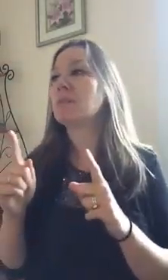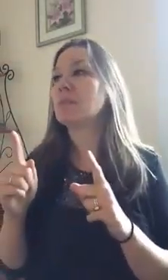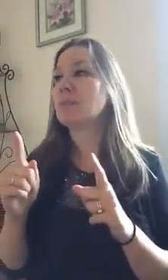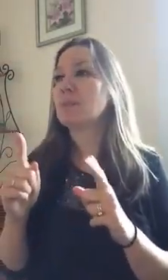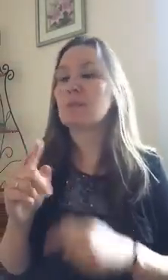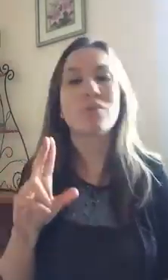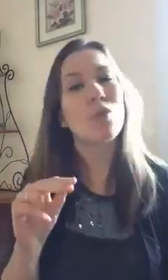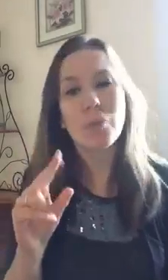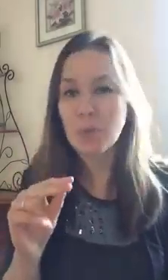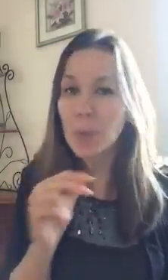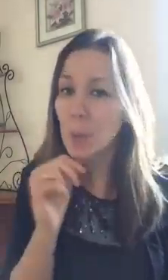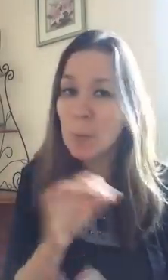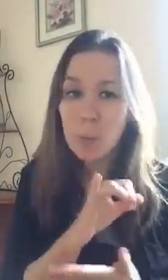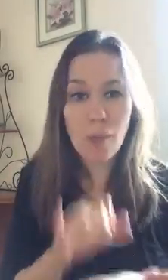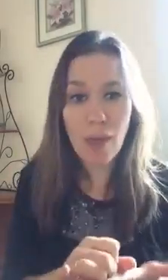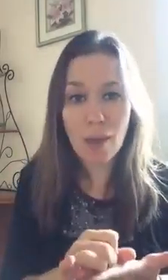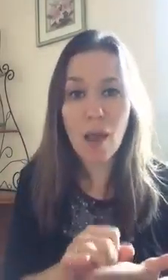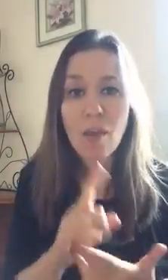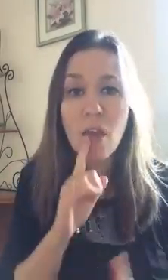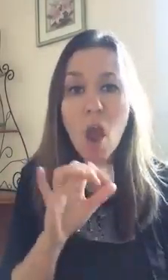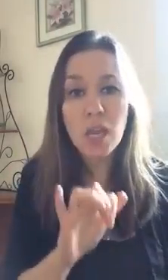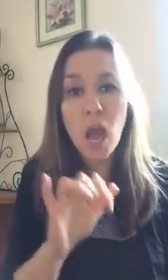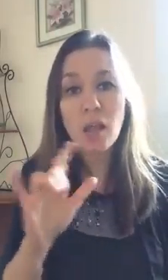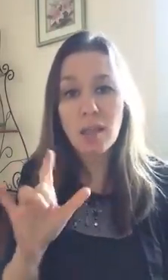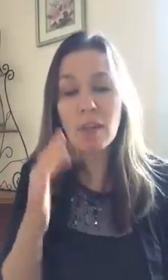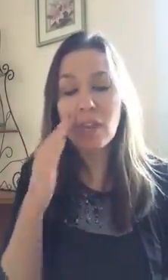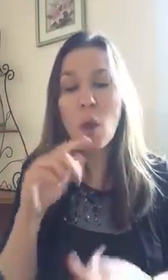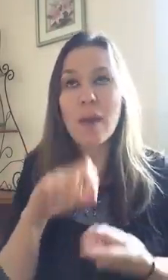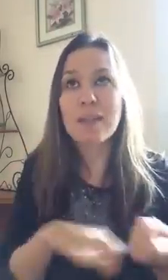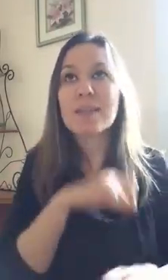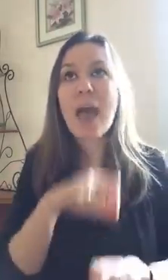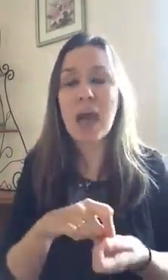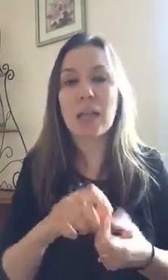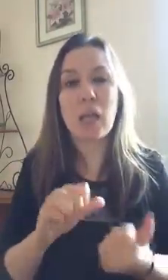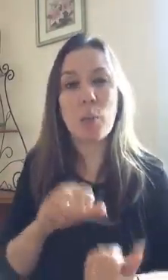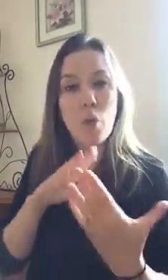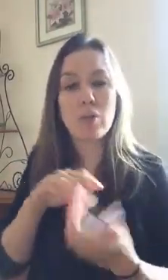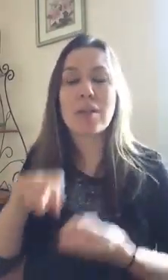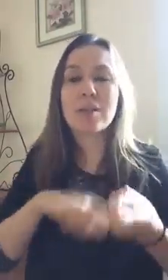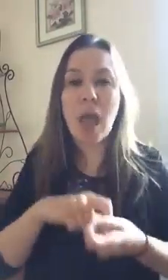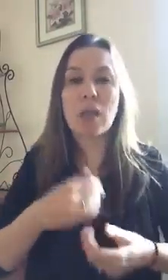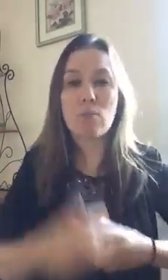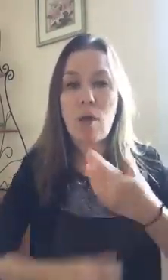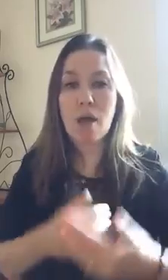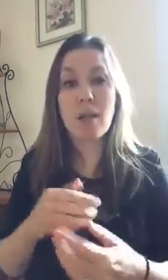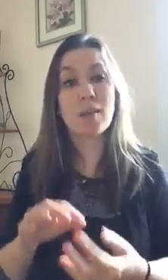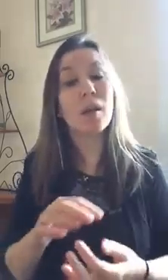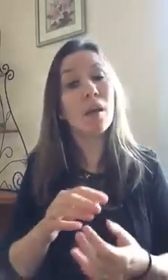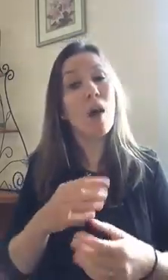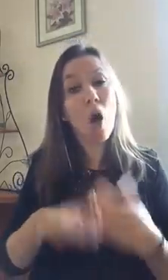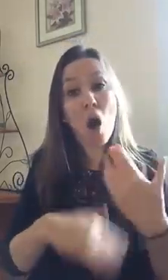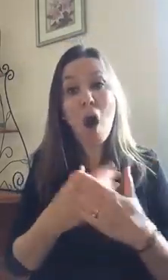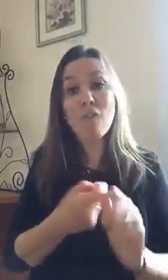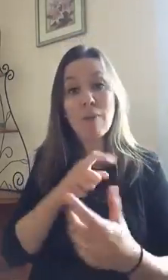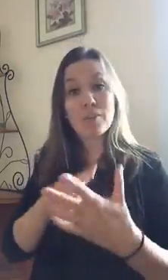don't do that. They're Young Living. They know exactly what to do all the way from the seed, getting that perfect seed, all the way